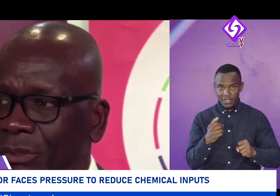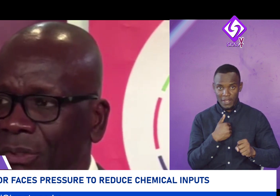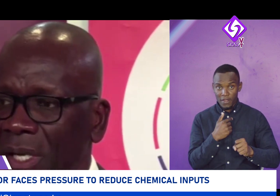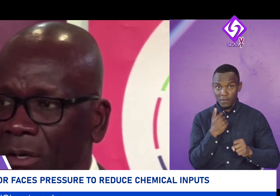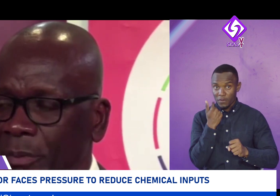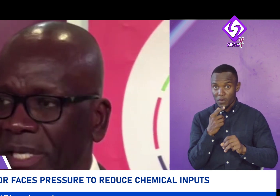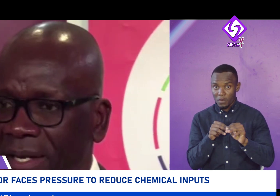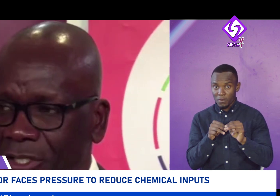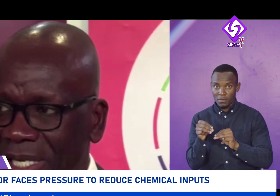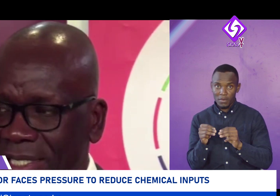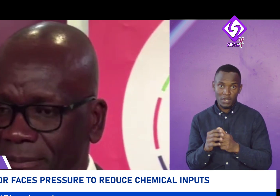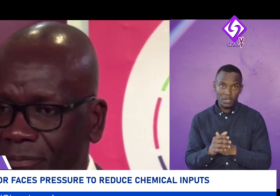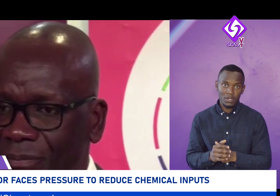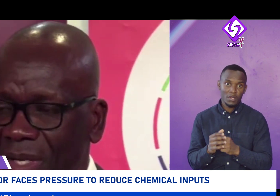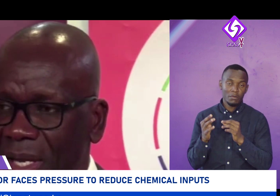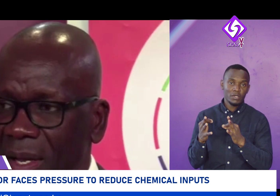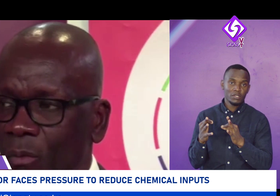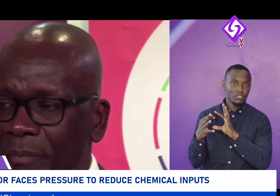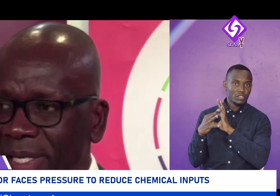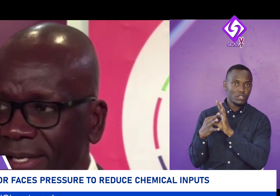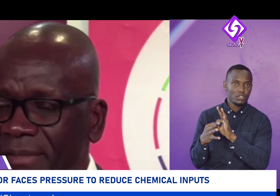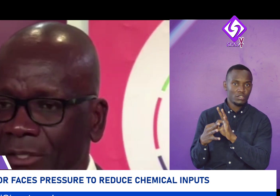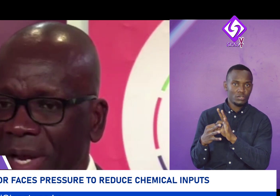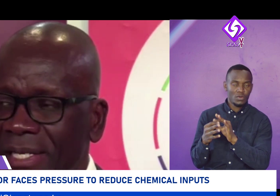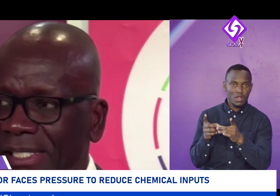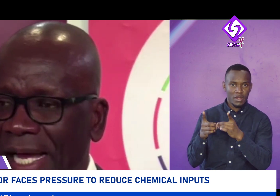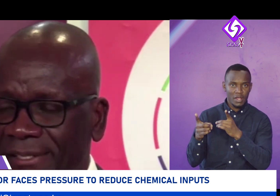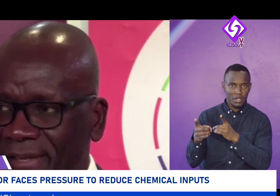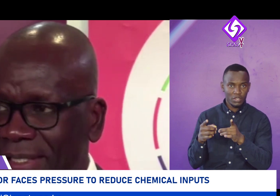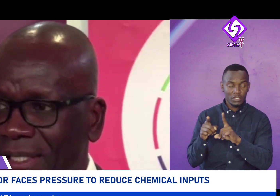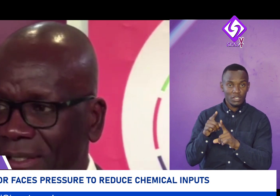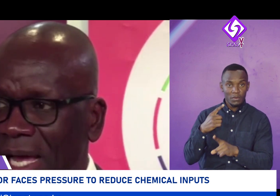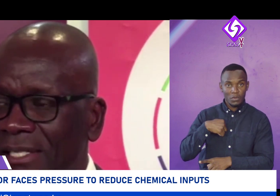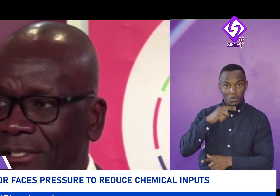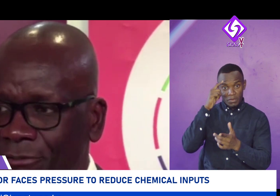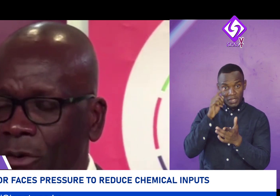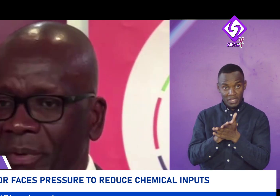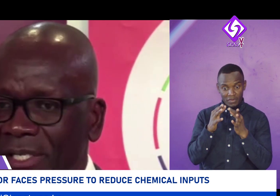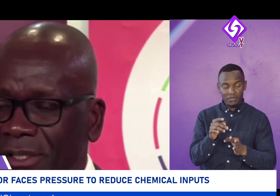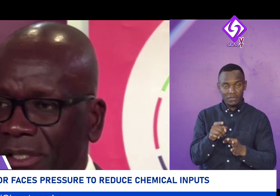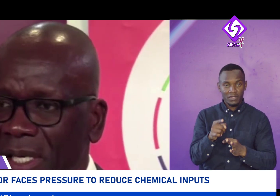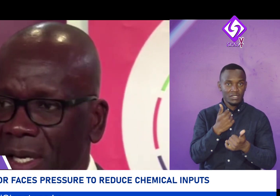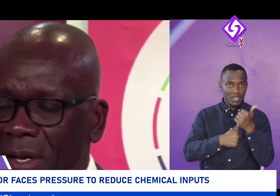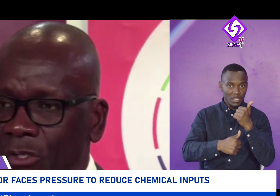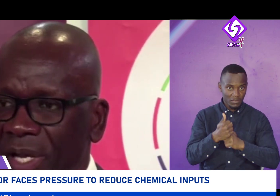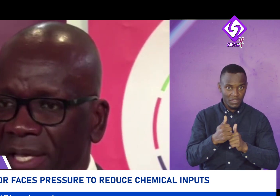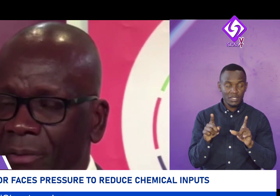Horticultural Crops Directorate. We believe that when this is activated and is in full operations, together with